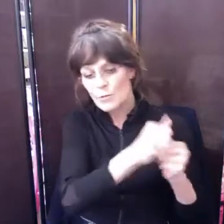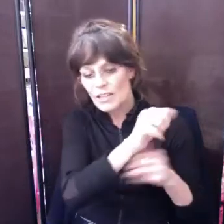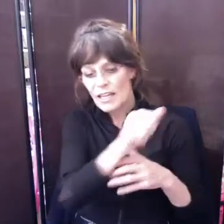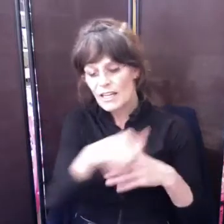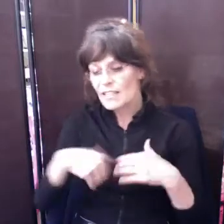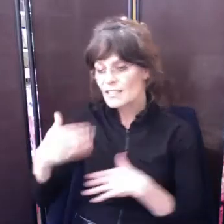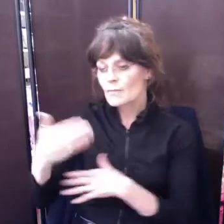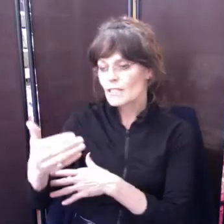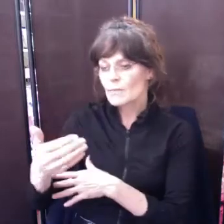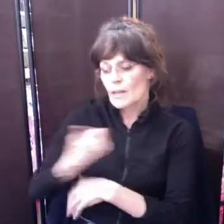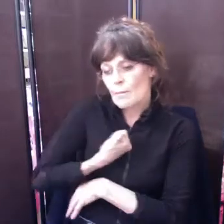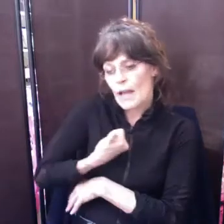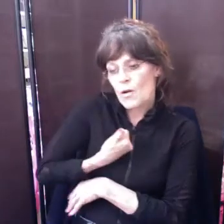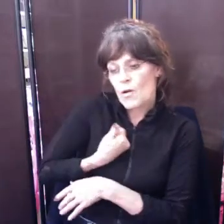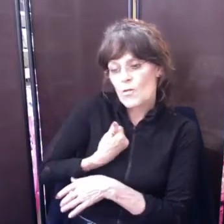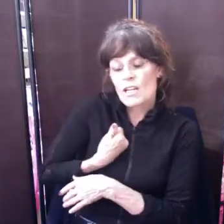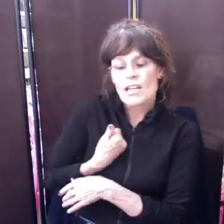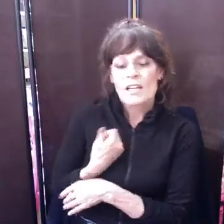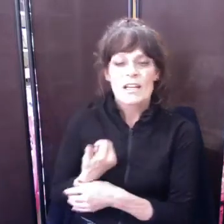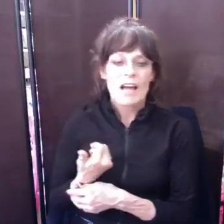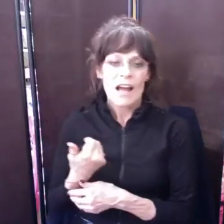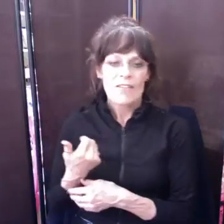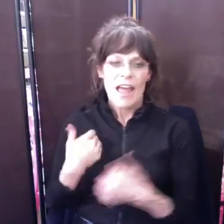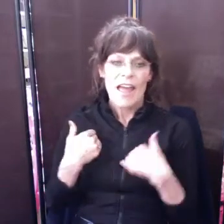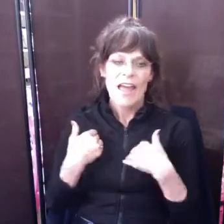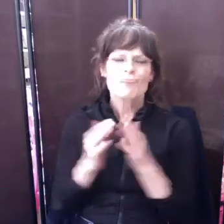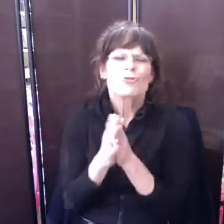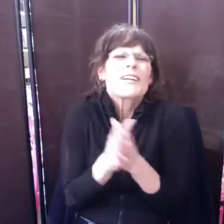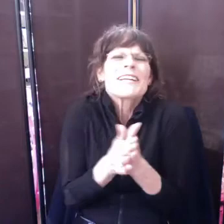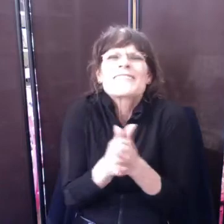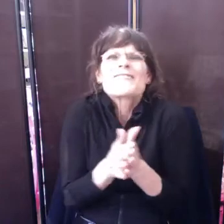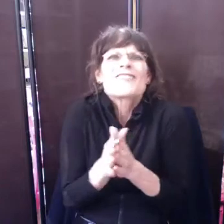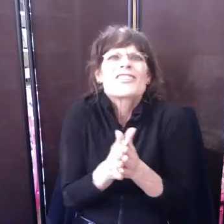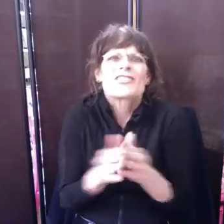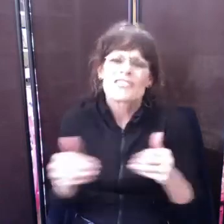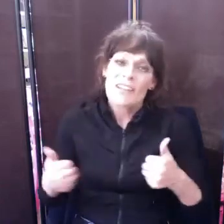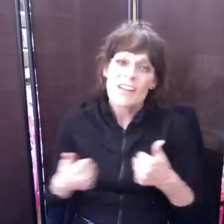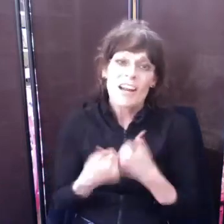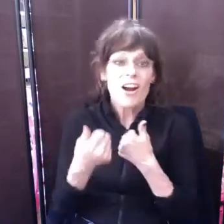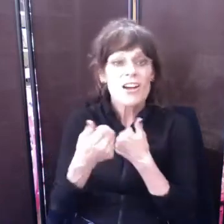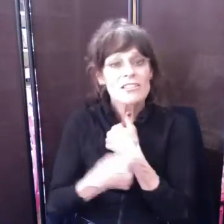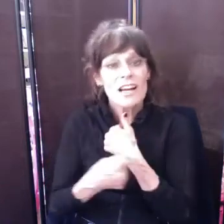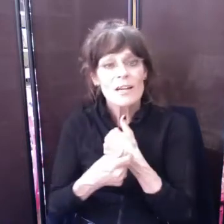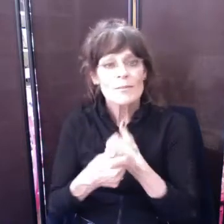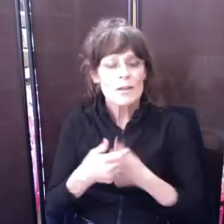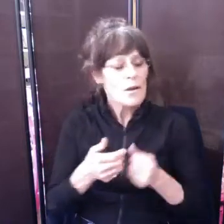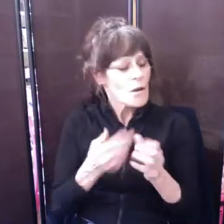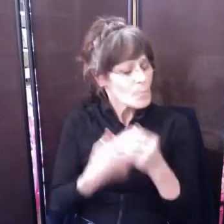dime. I have had great adventures, and I've had really hard times. I've lost both my parents in Alcoholics